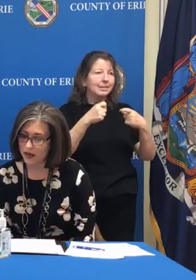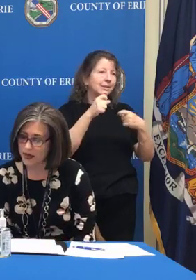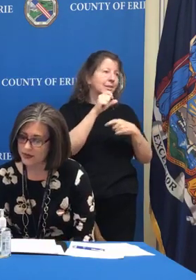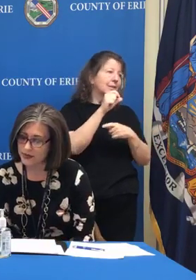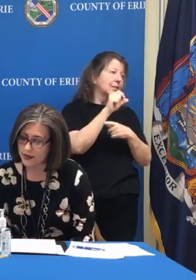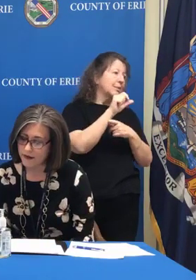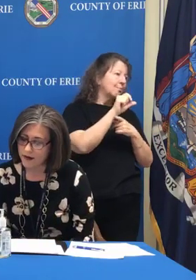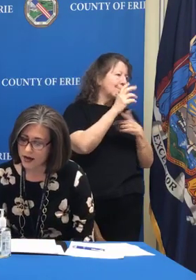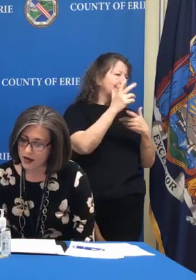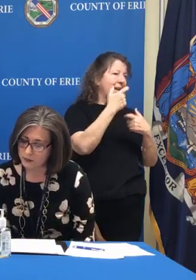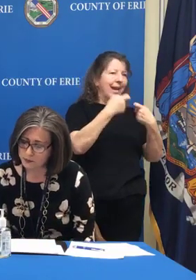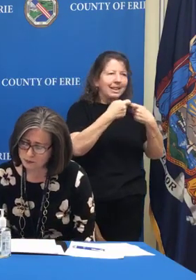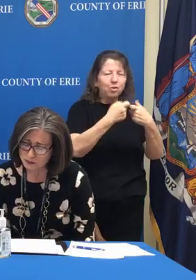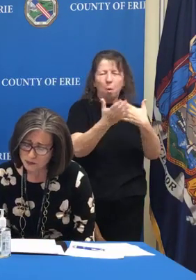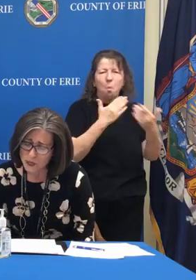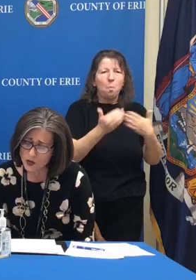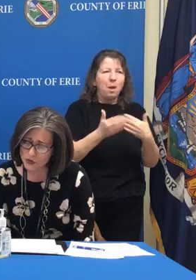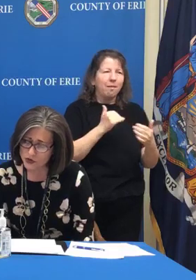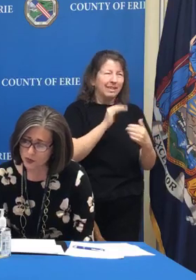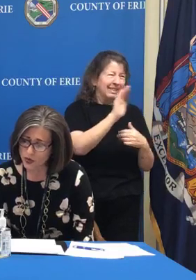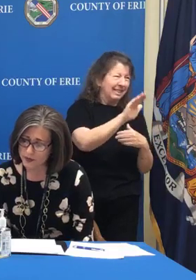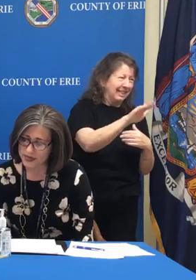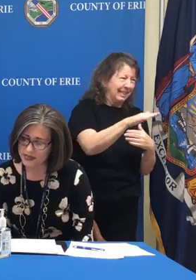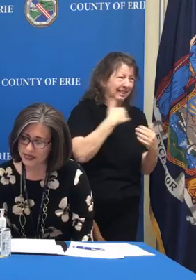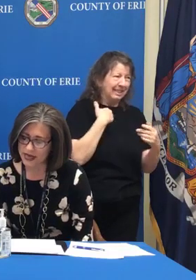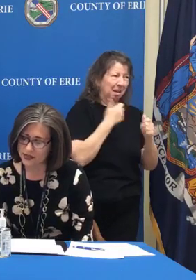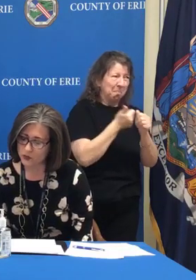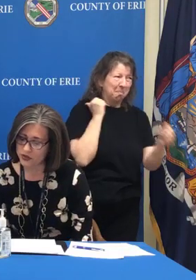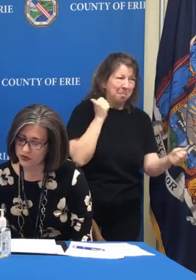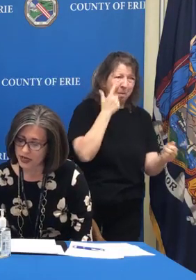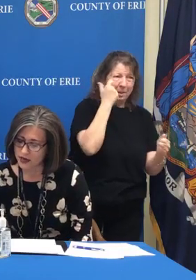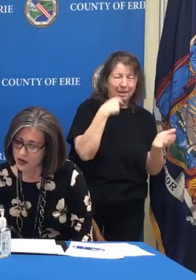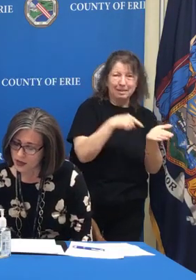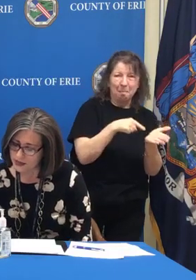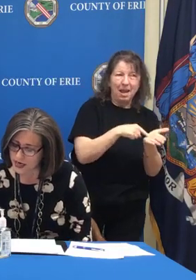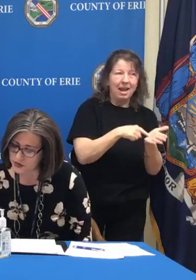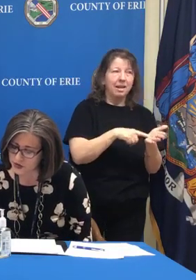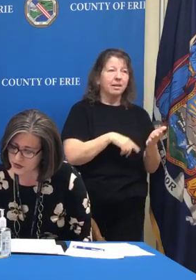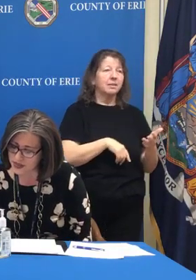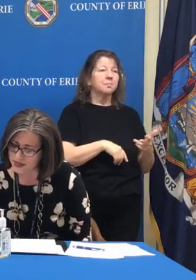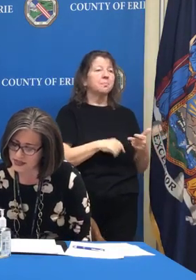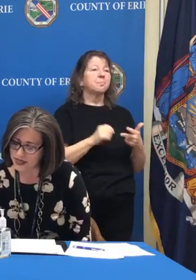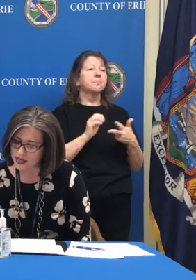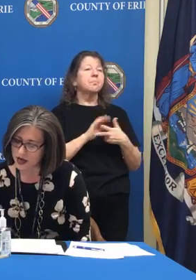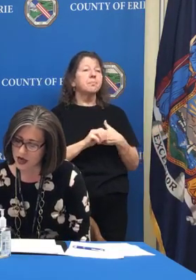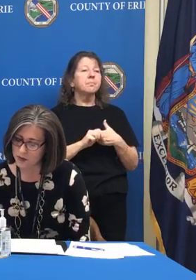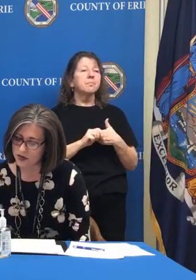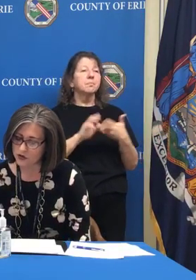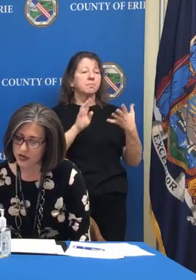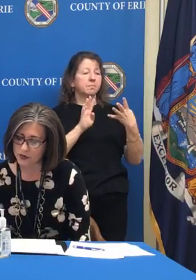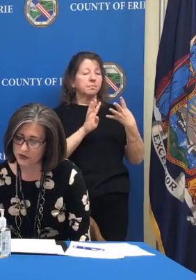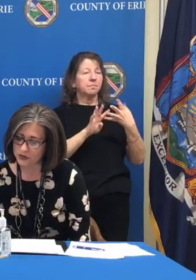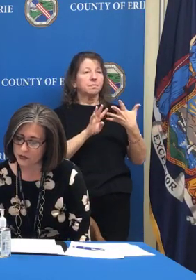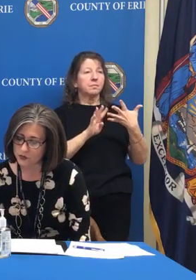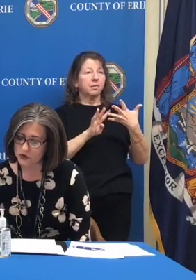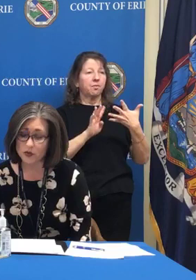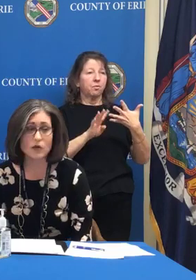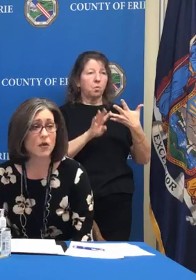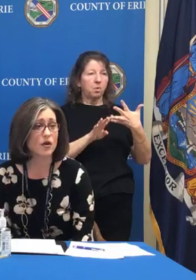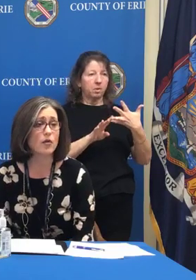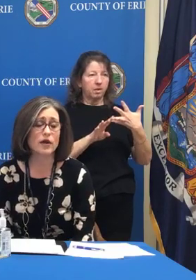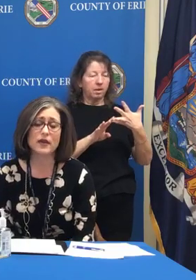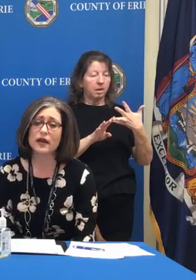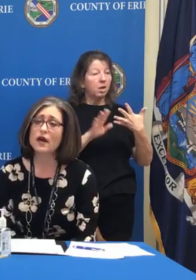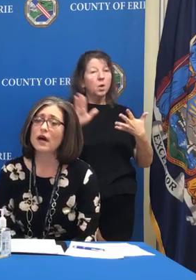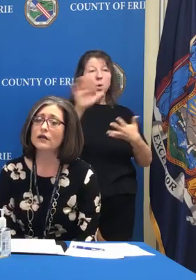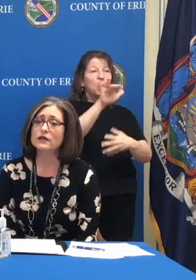with payments. With your appointments, connect with your doctors and see if you're able to do a